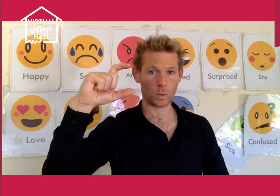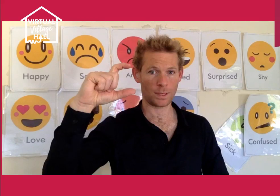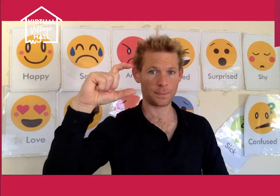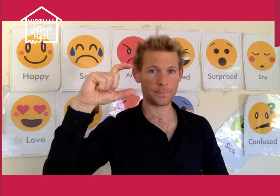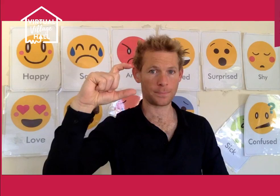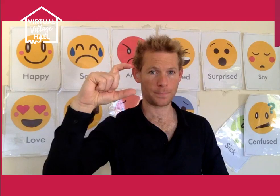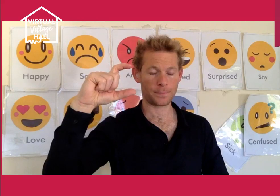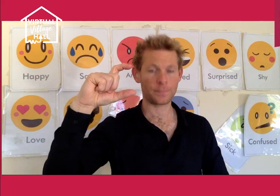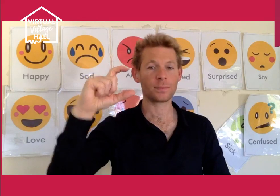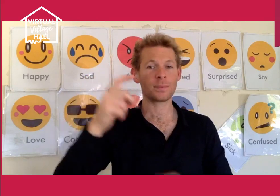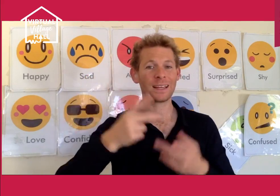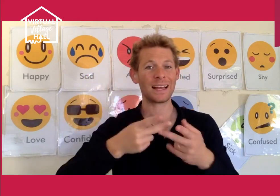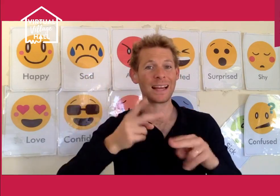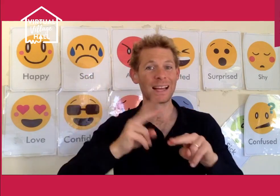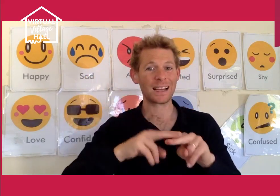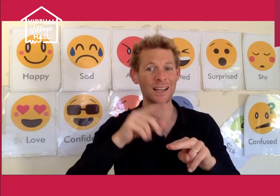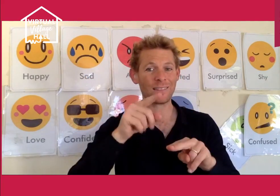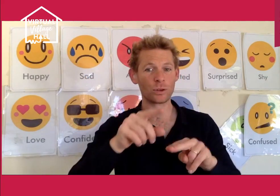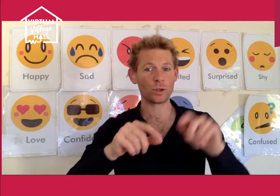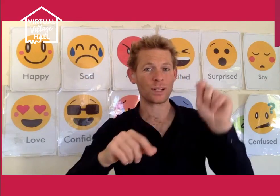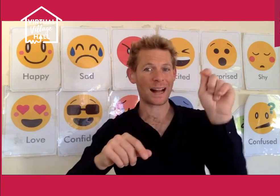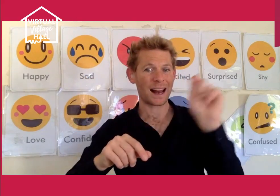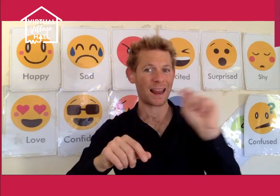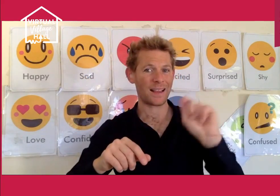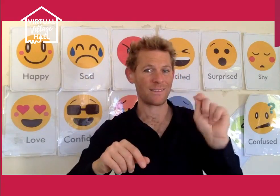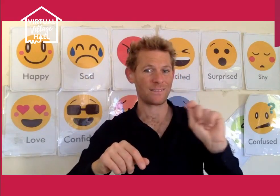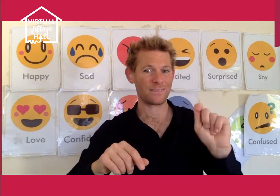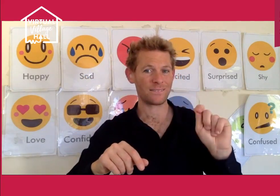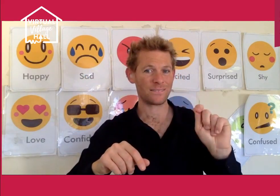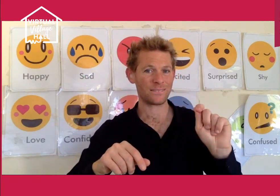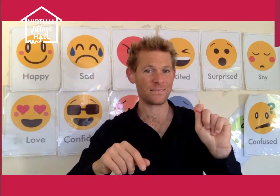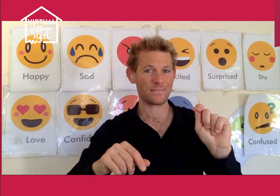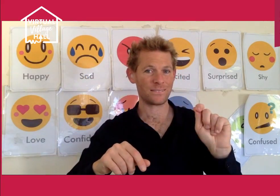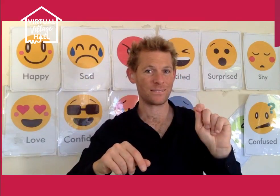write with. Okay, so for me, it's my right. And if you're left-handed,